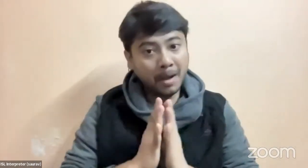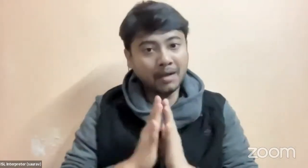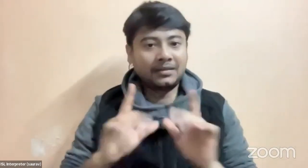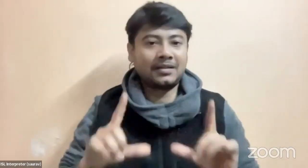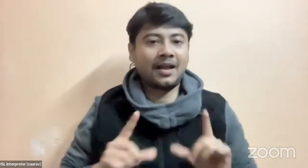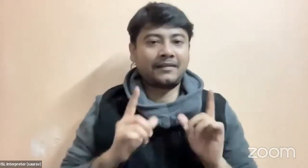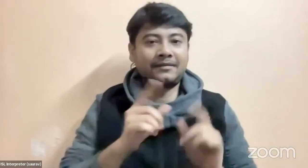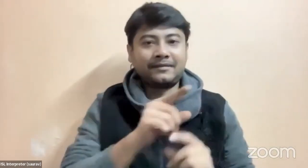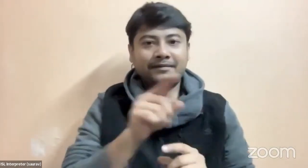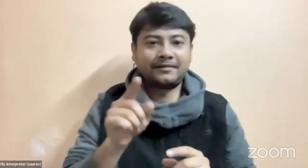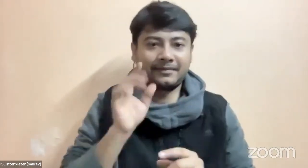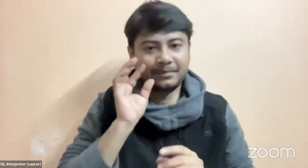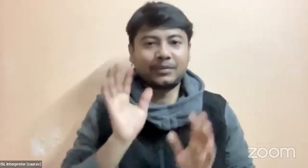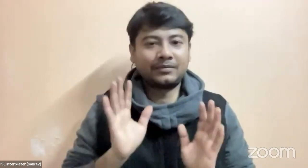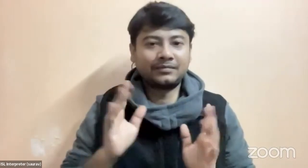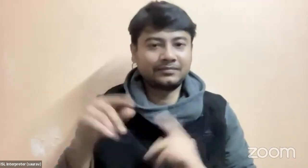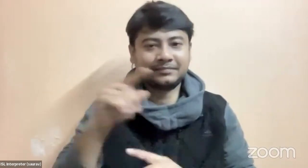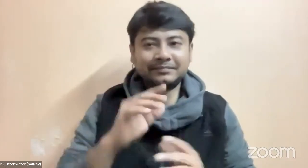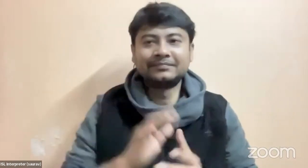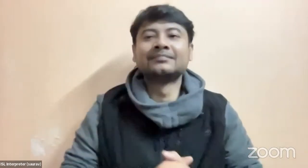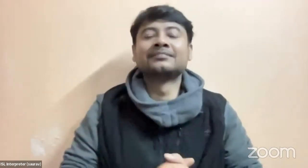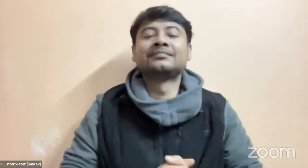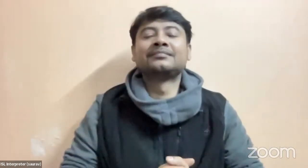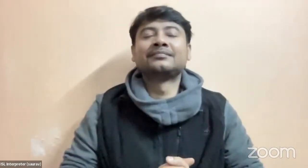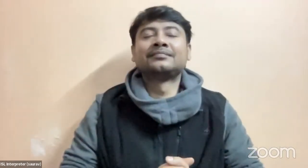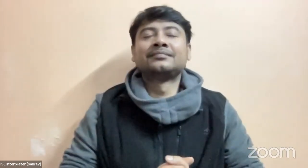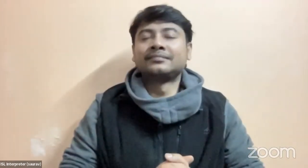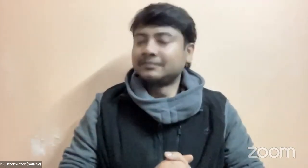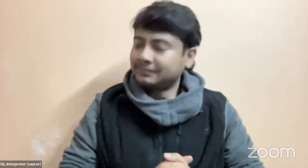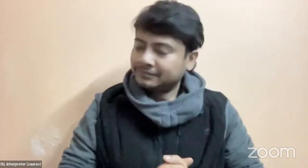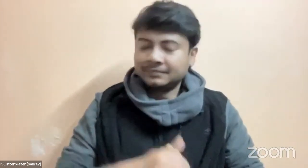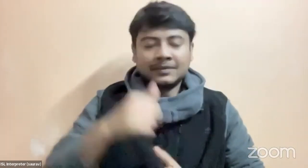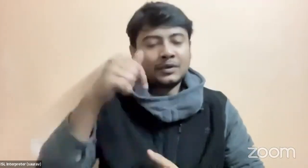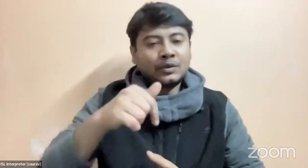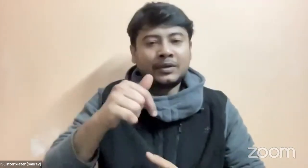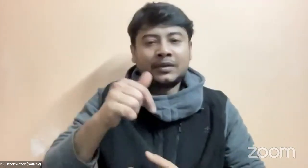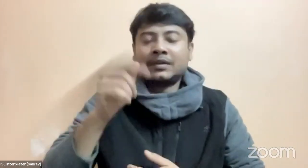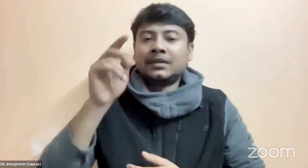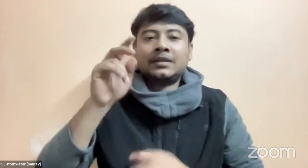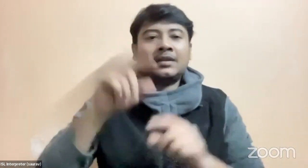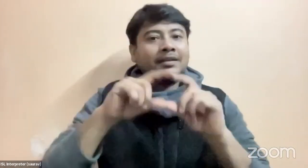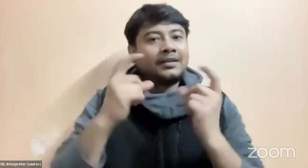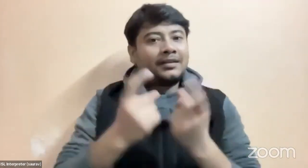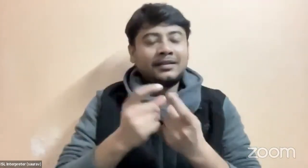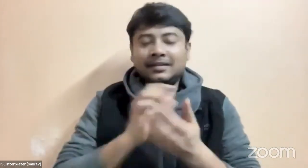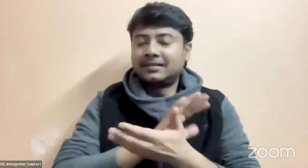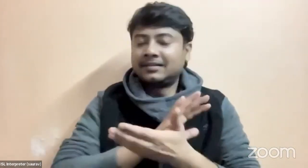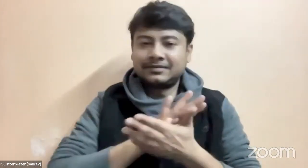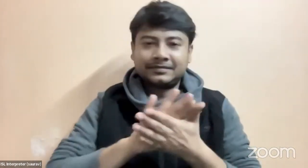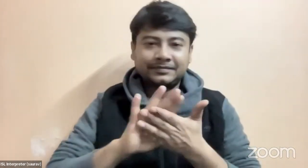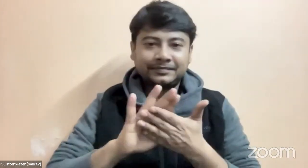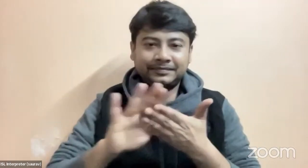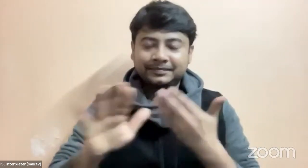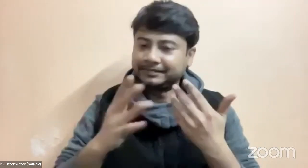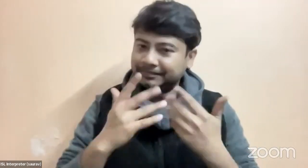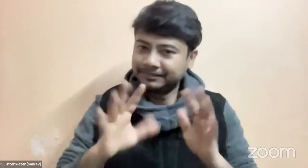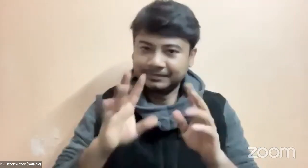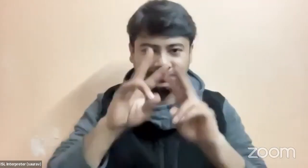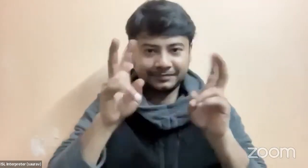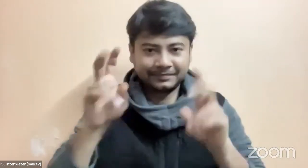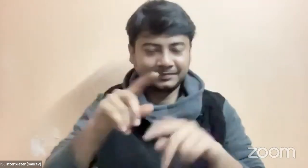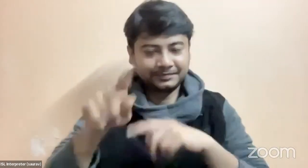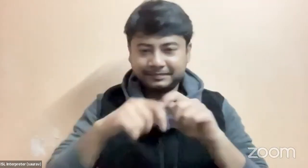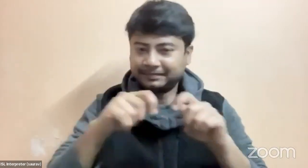So by this, I will end today's session here. In the next the session on Gauranga, we